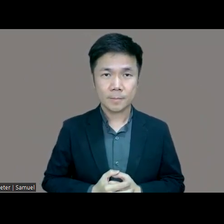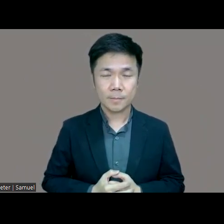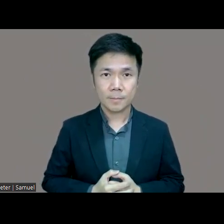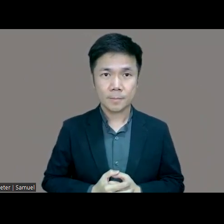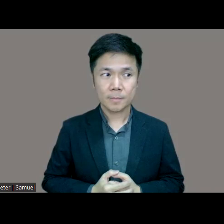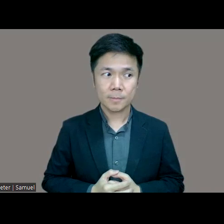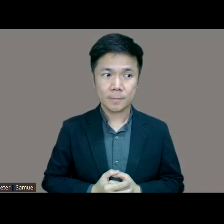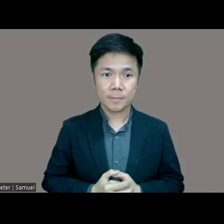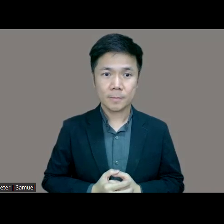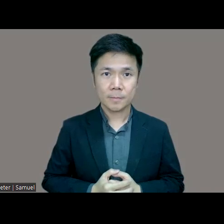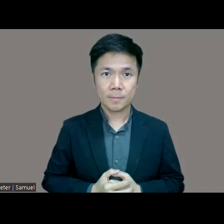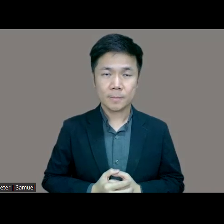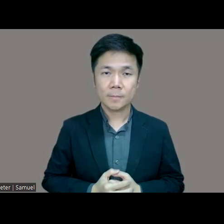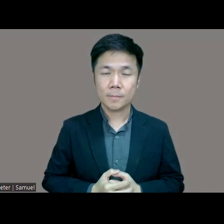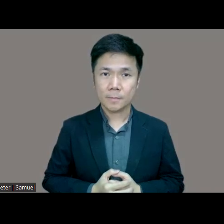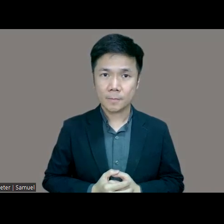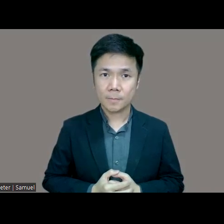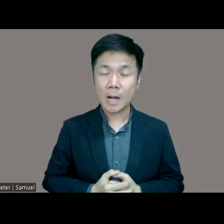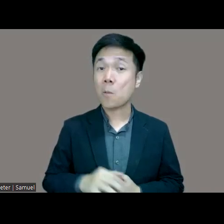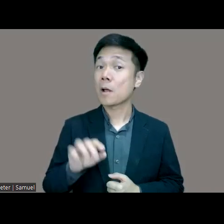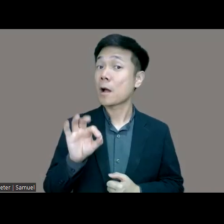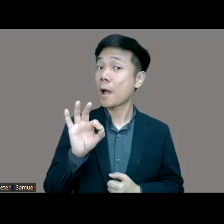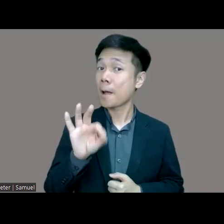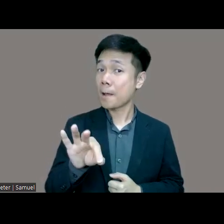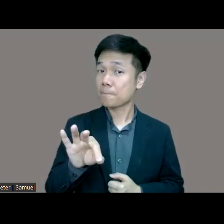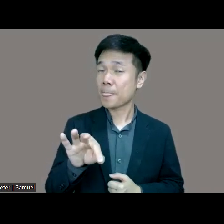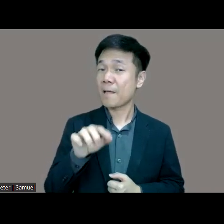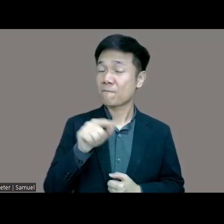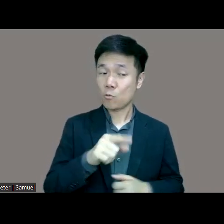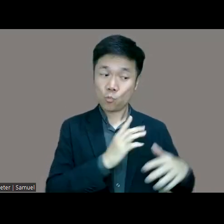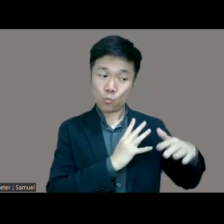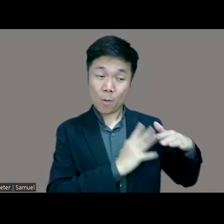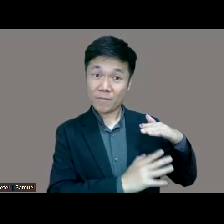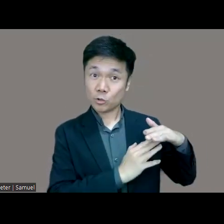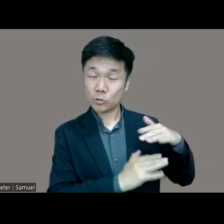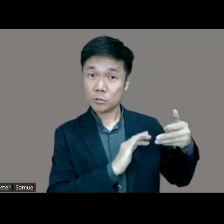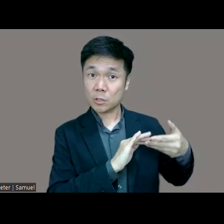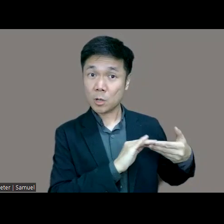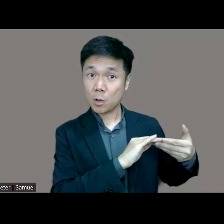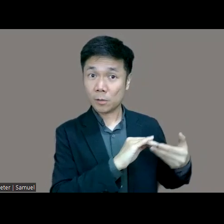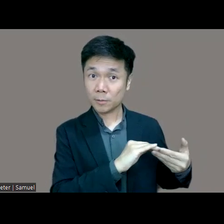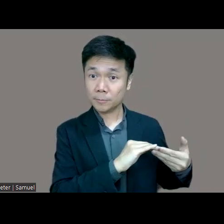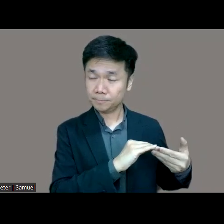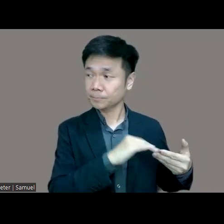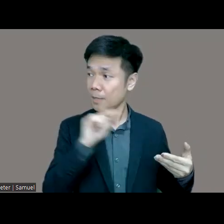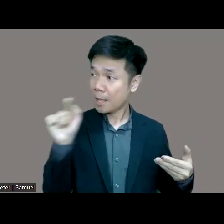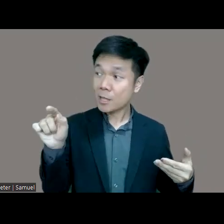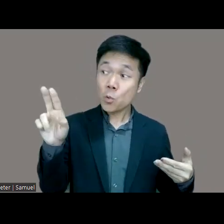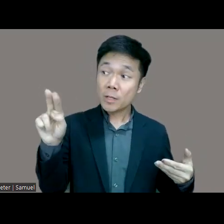can be possible for refugee-led organization to partner with you in order to bring